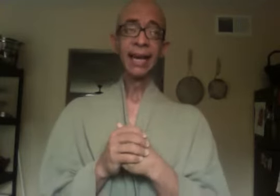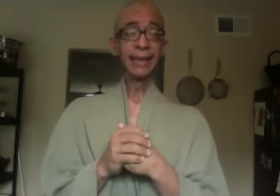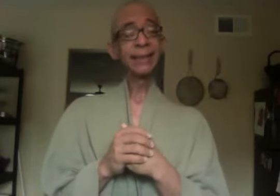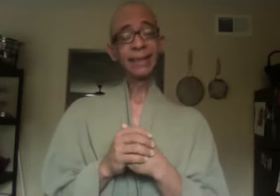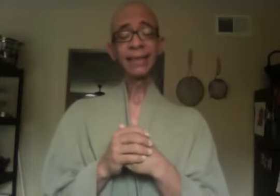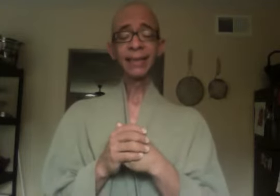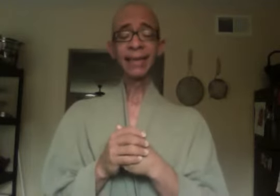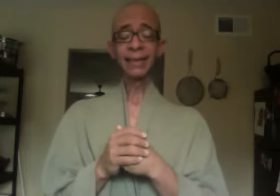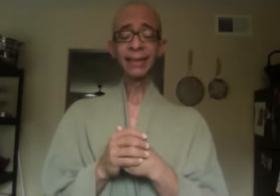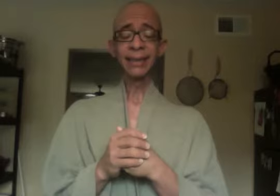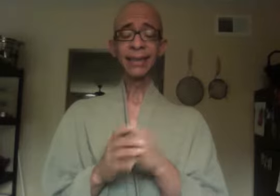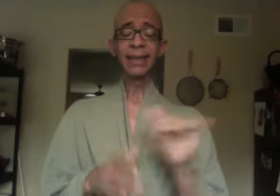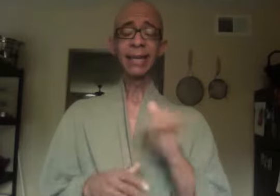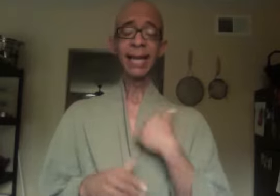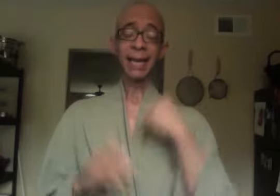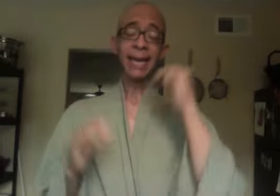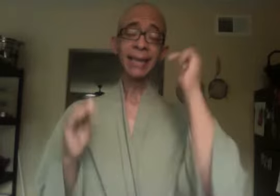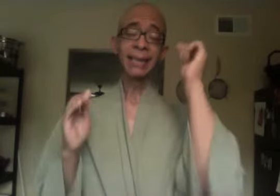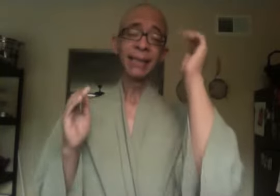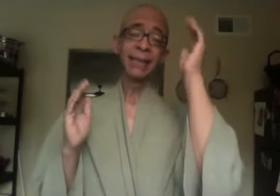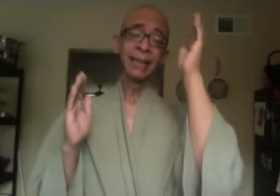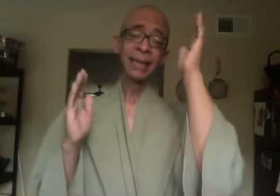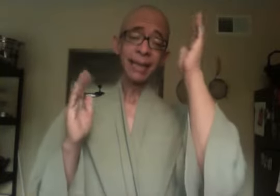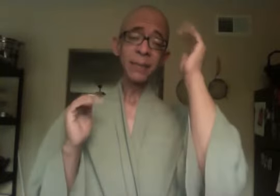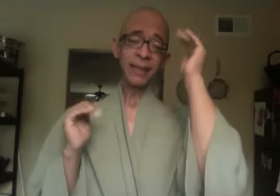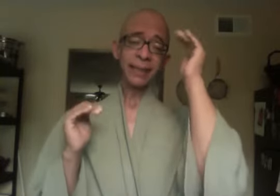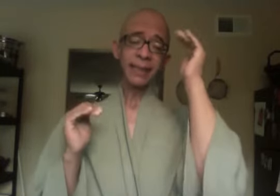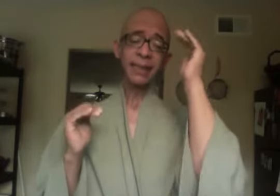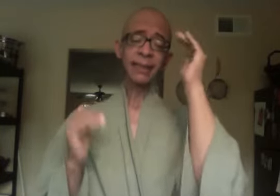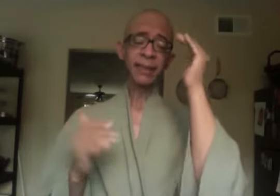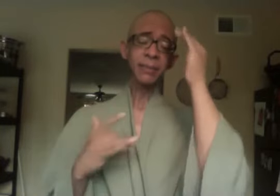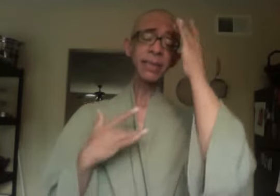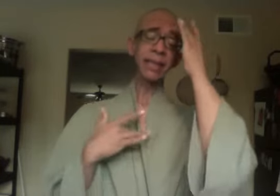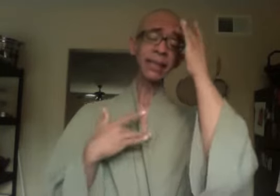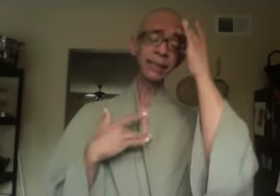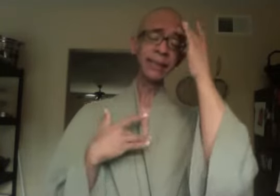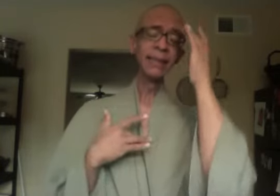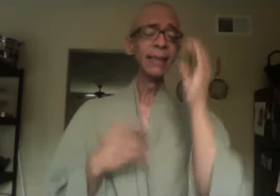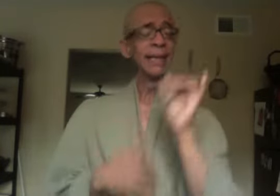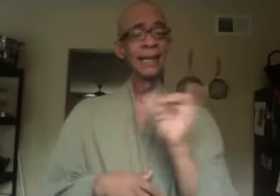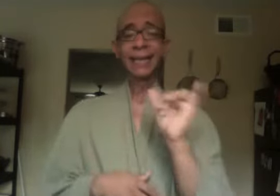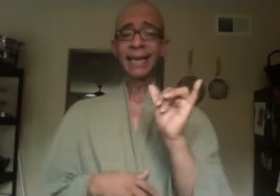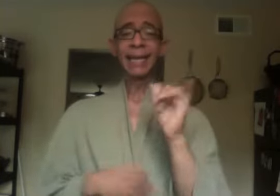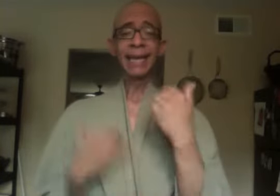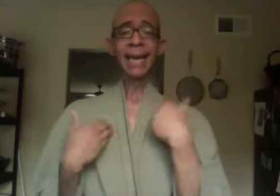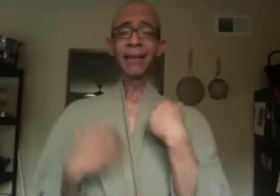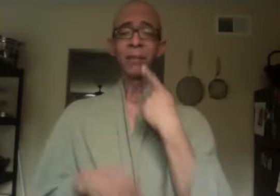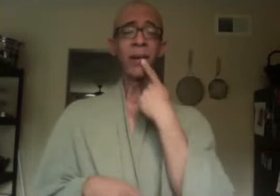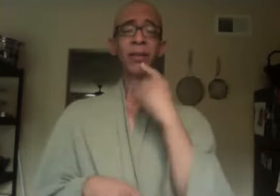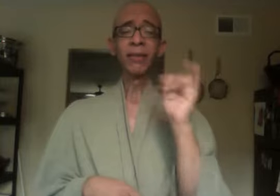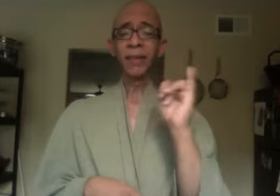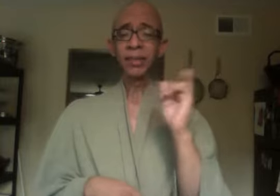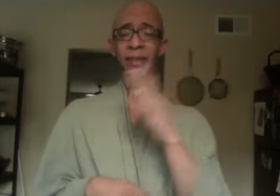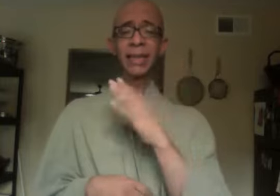And like I expected, I'm sick. Again, I have a mouth infection